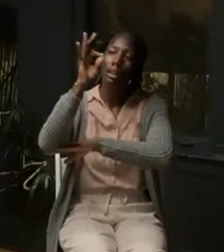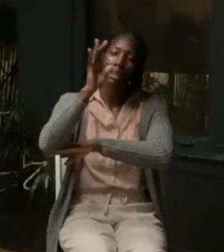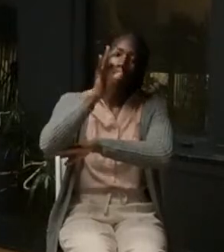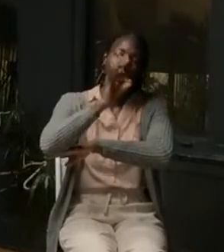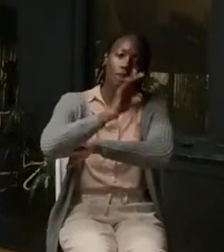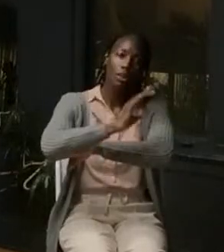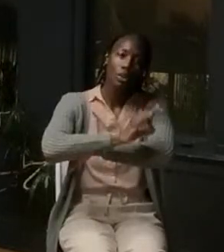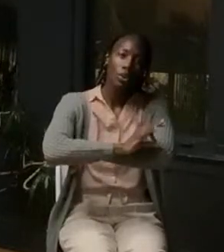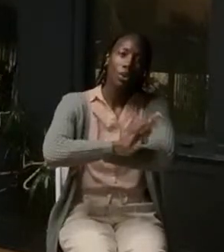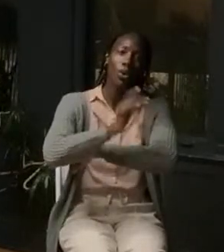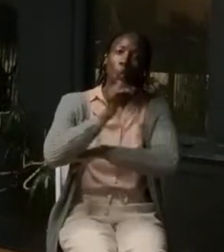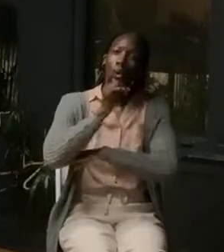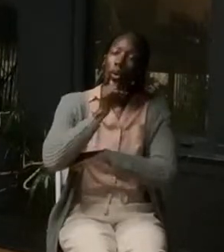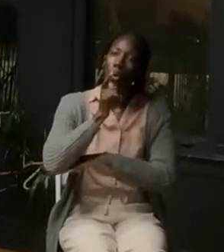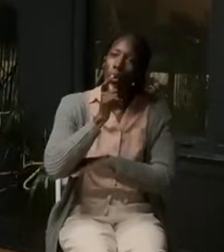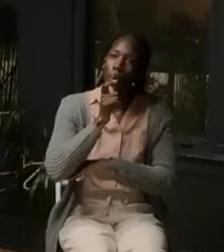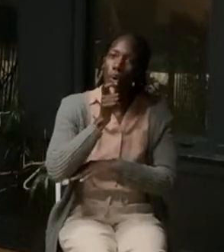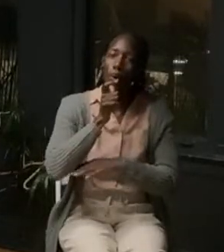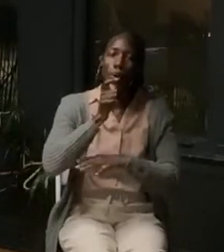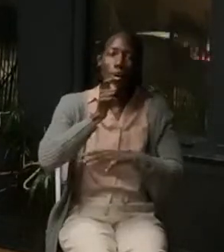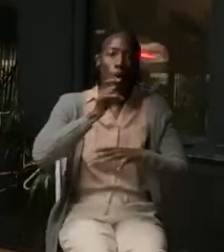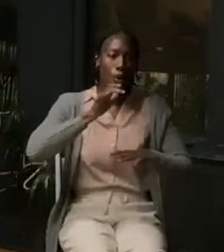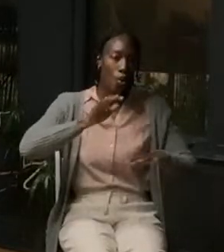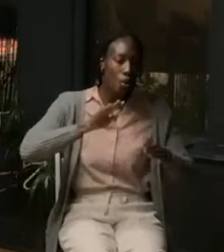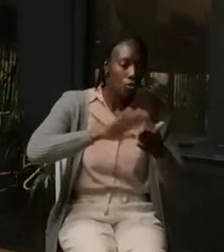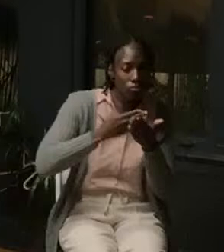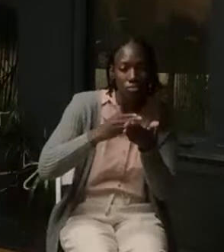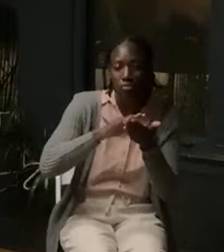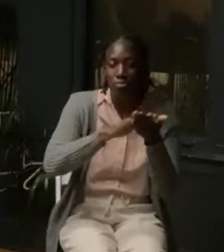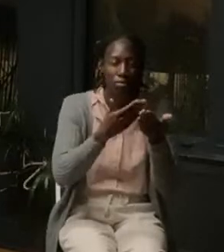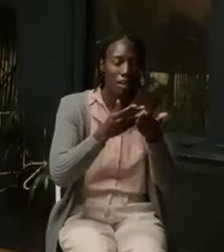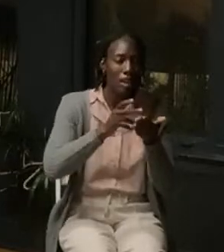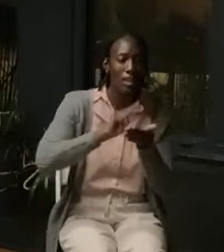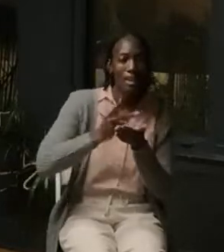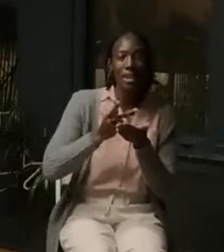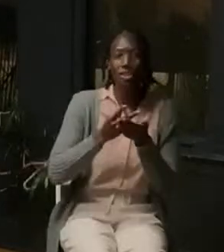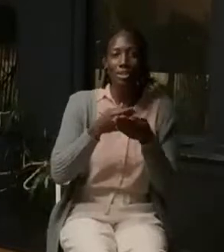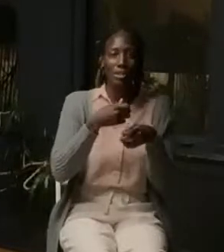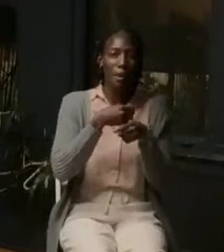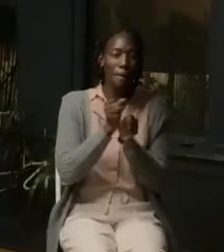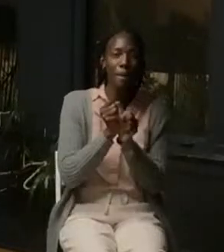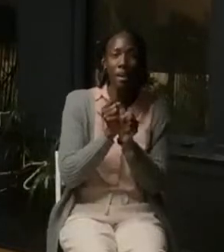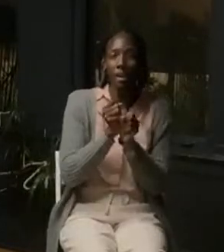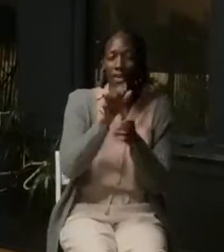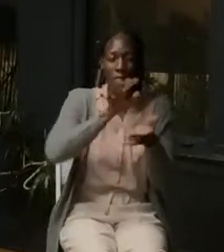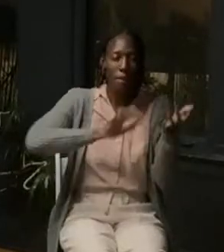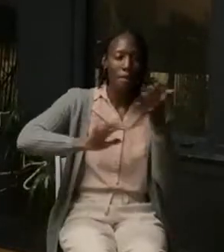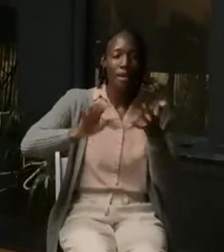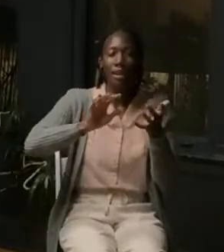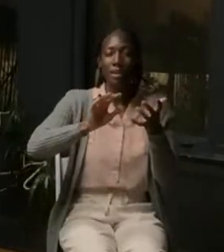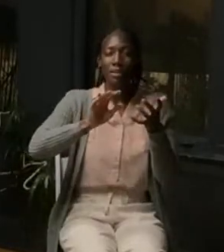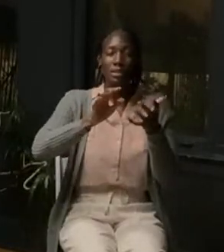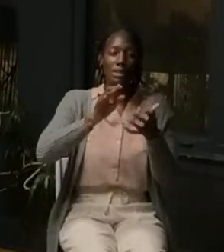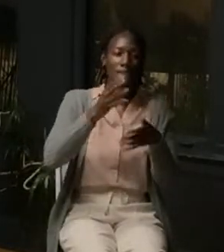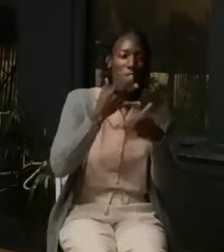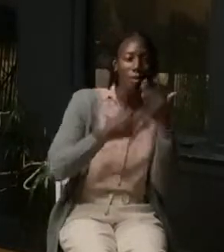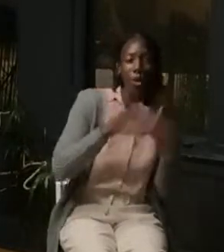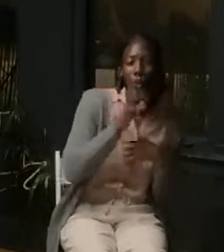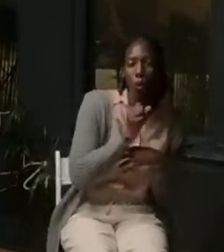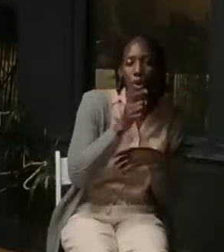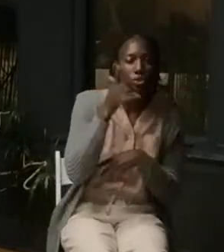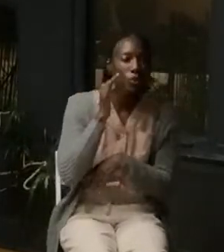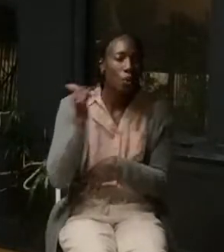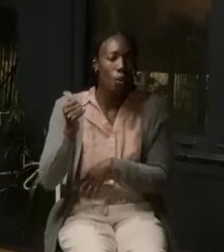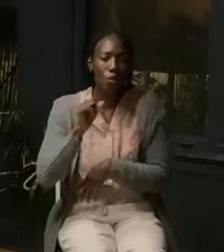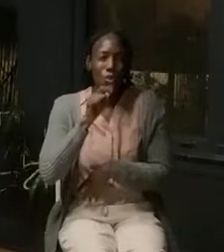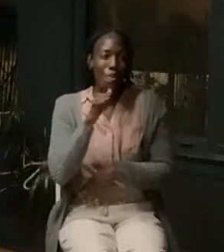Who tore up their kitchen for that mix of blood orange and gold? Who brought their gods to